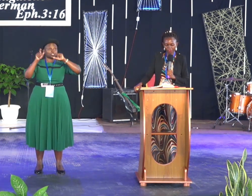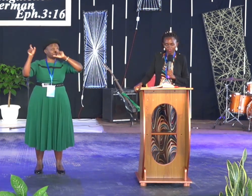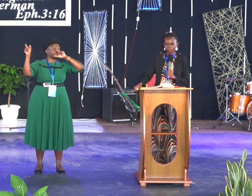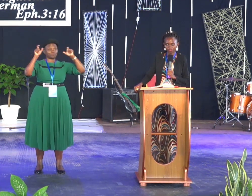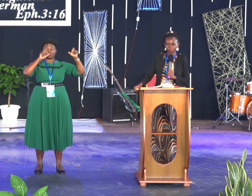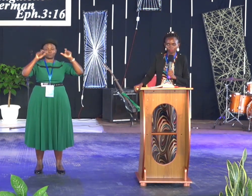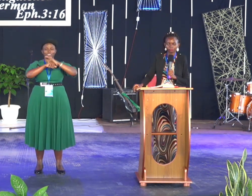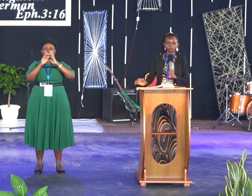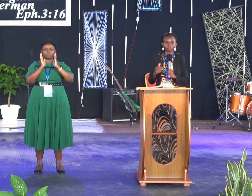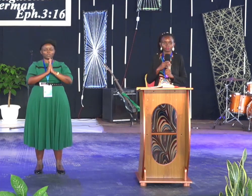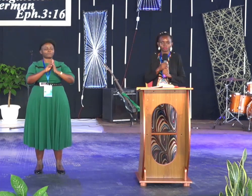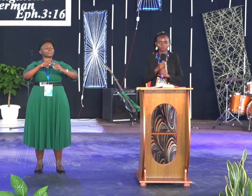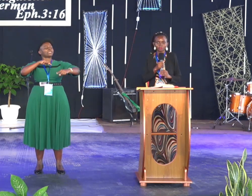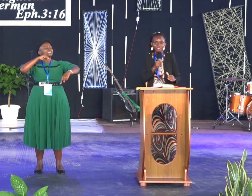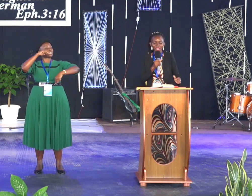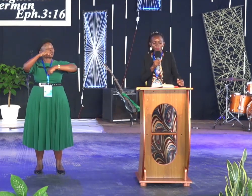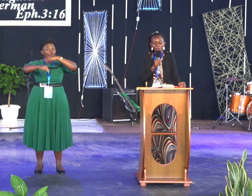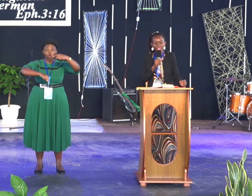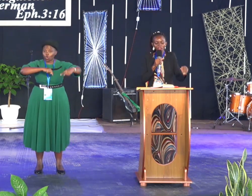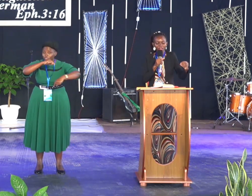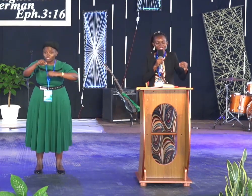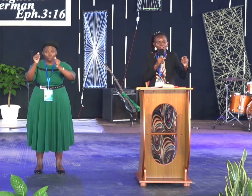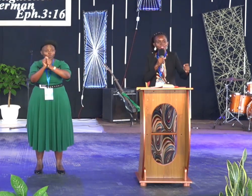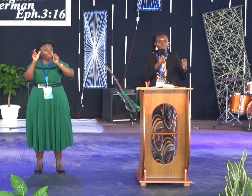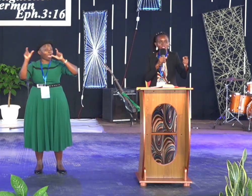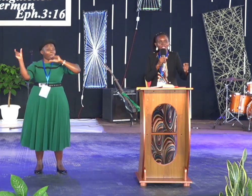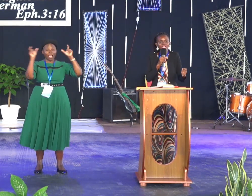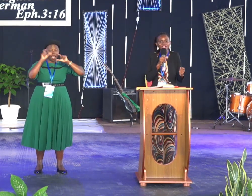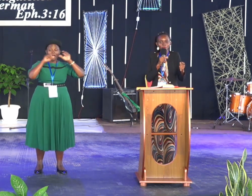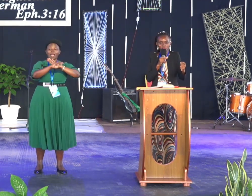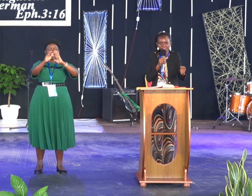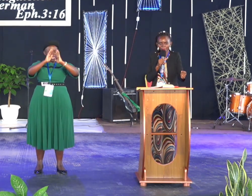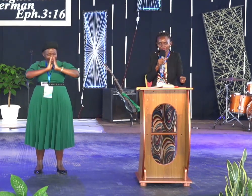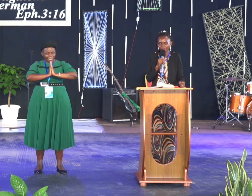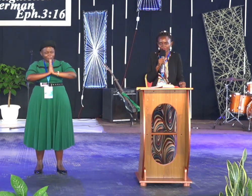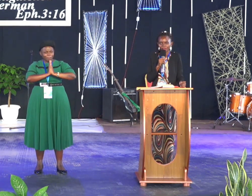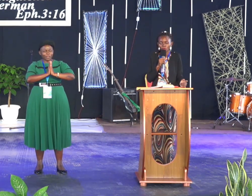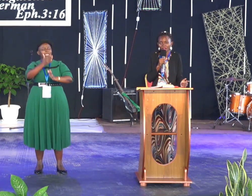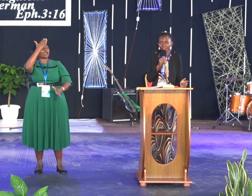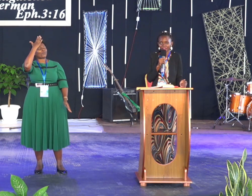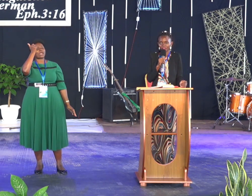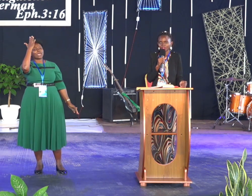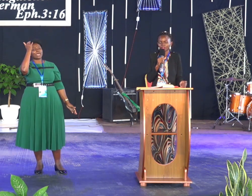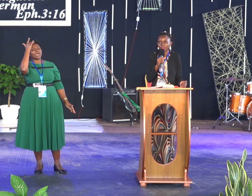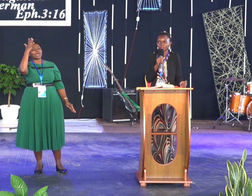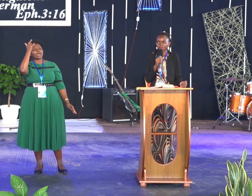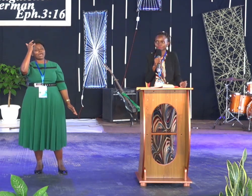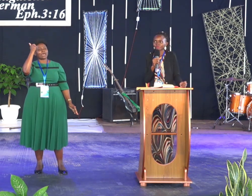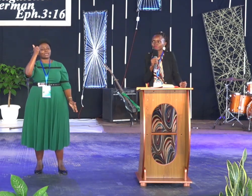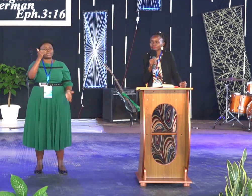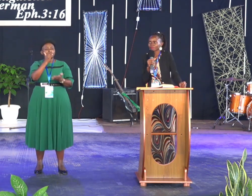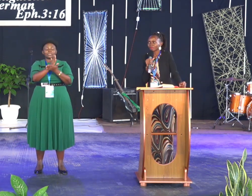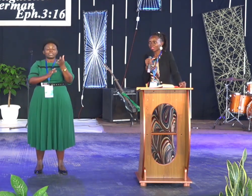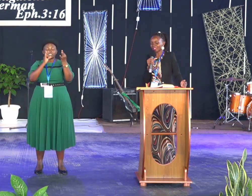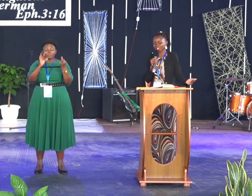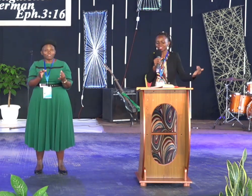mukusaba. Continue honestly in prayer. Mweyongerereyo ddala munyikirirenga mukusaba. Lwaki? Why? Waliwo ebintu ebijja